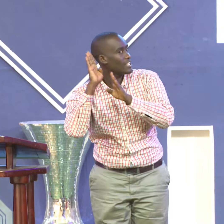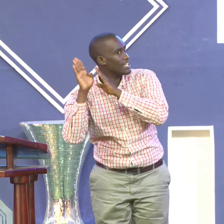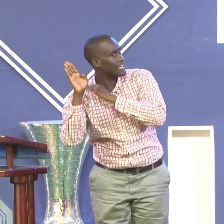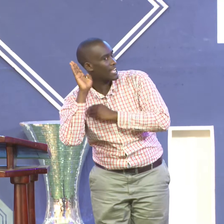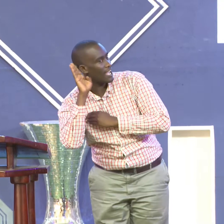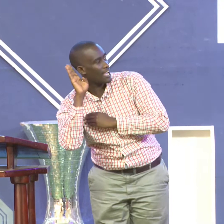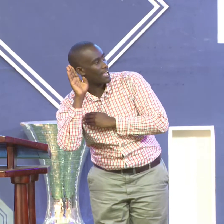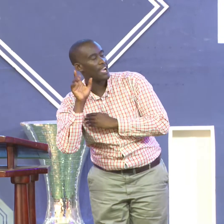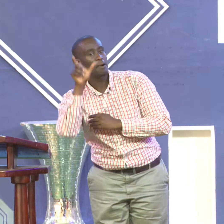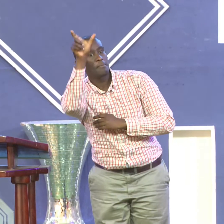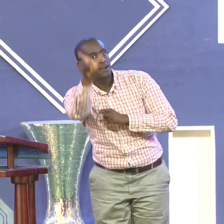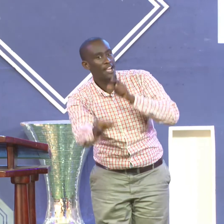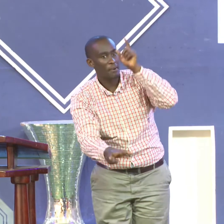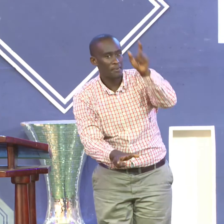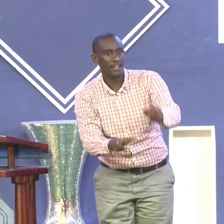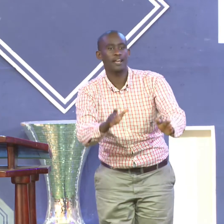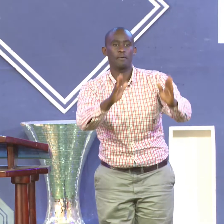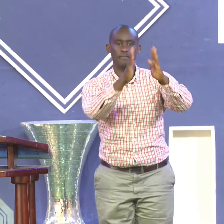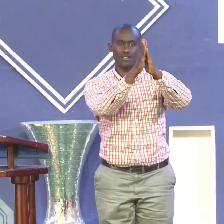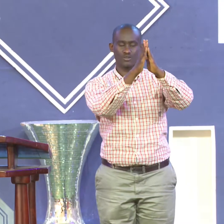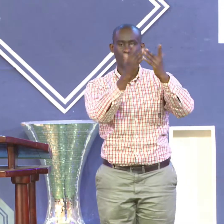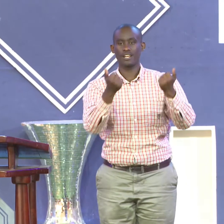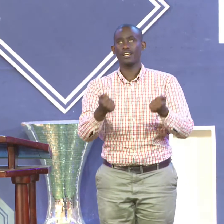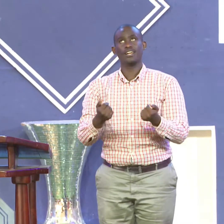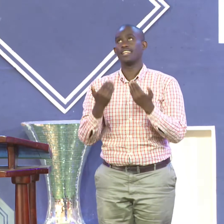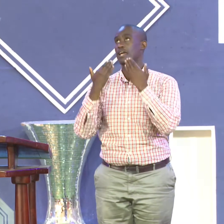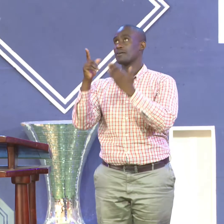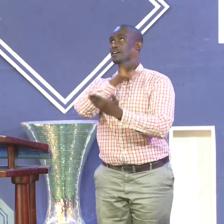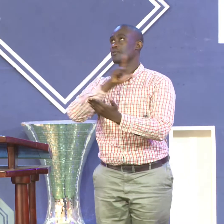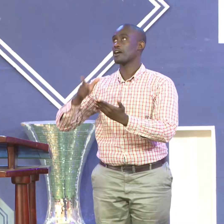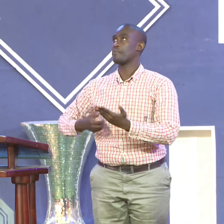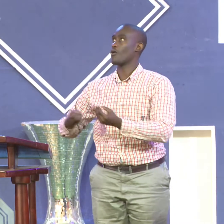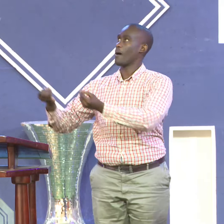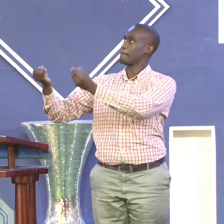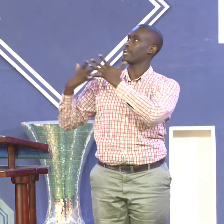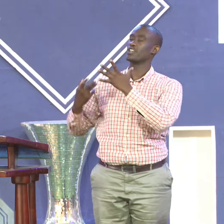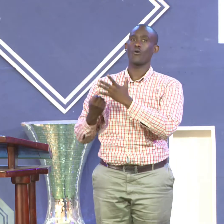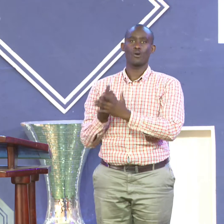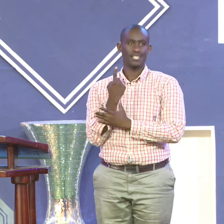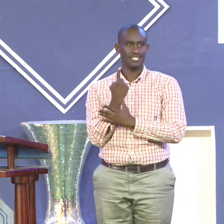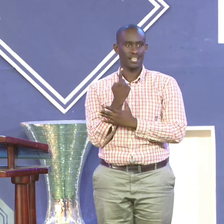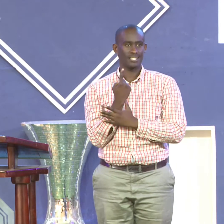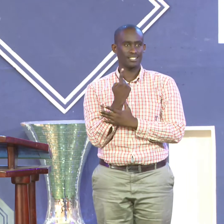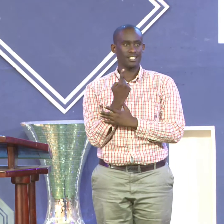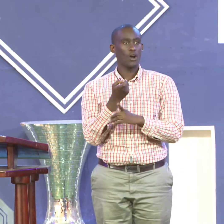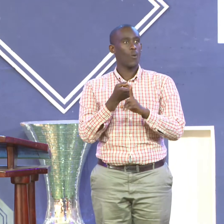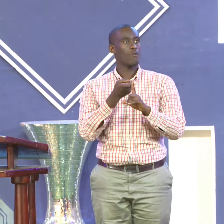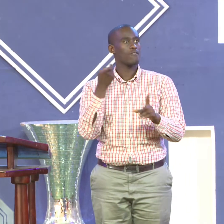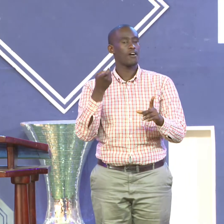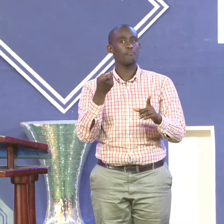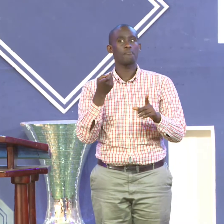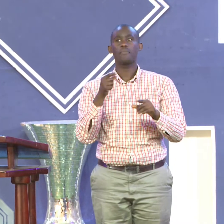hear everyone's prayer nebaza Katonda olw'omukisa ogumpeereddwa I thank God for the opportunity given to me okuva mu